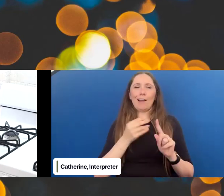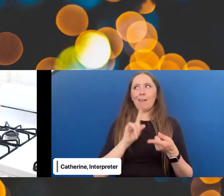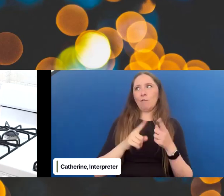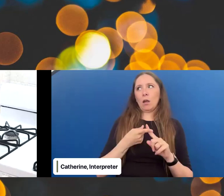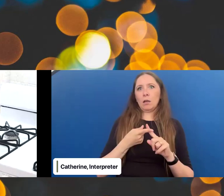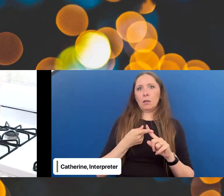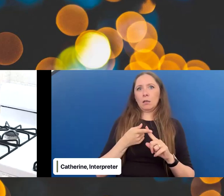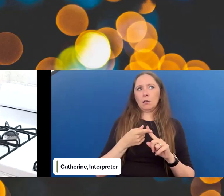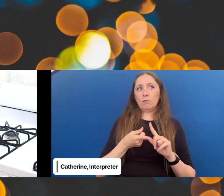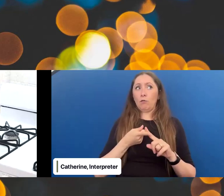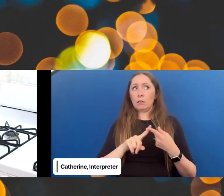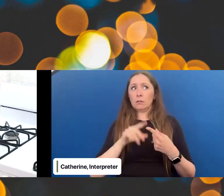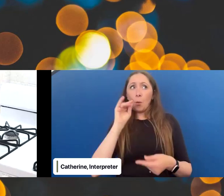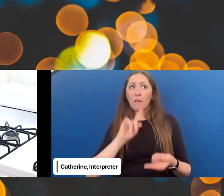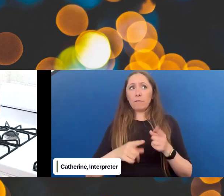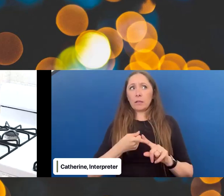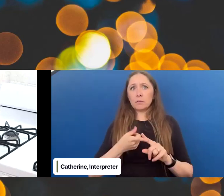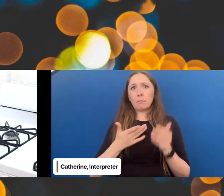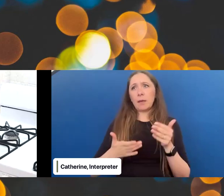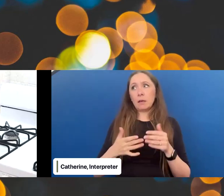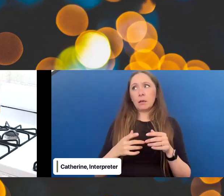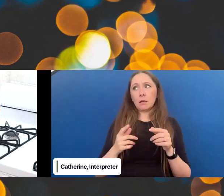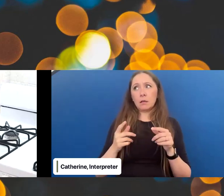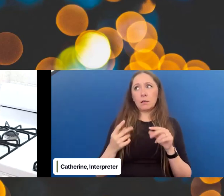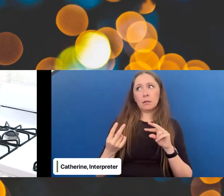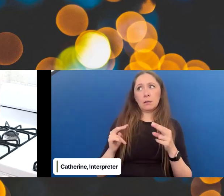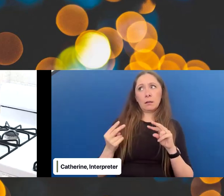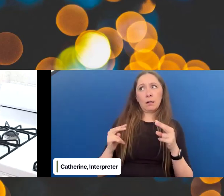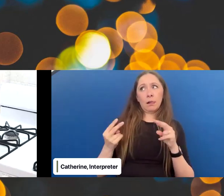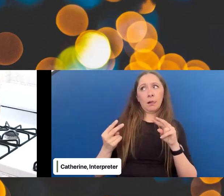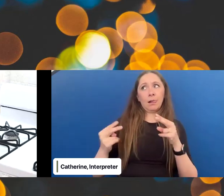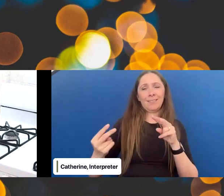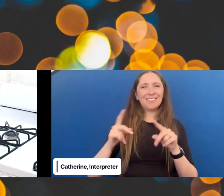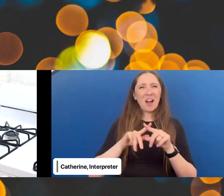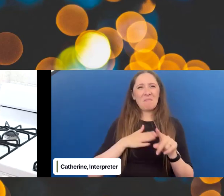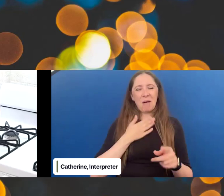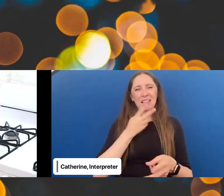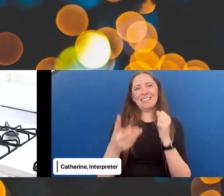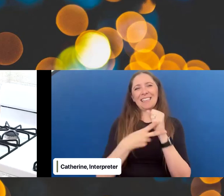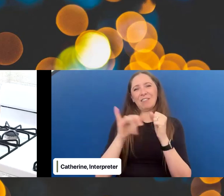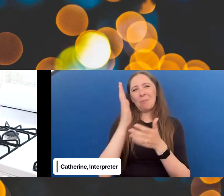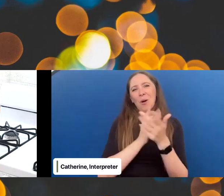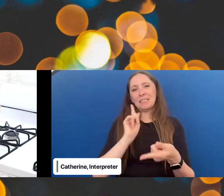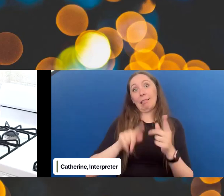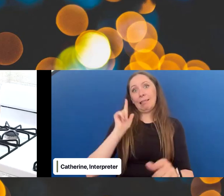friend and boys friend, maybe. But I'm glad they saved it till later,